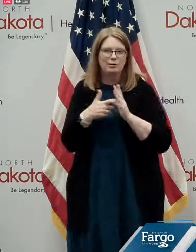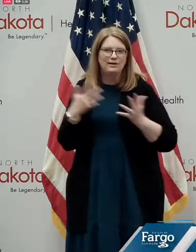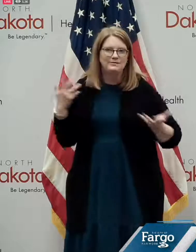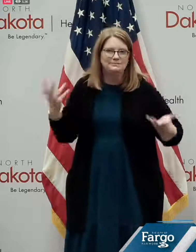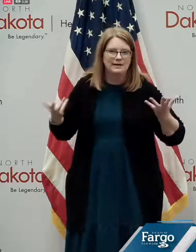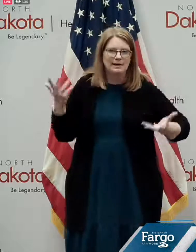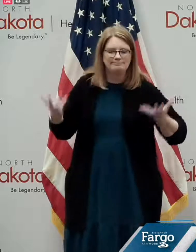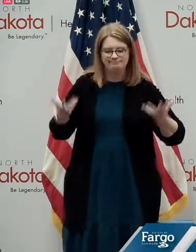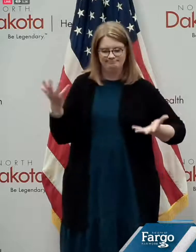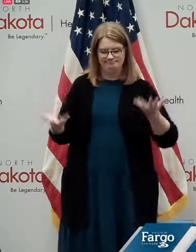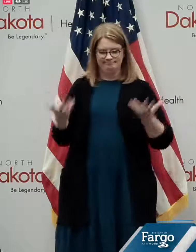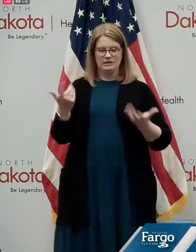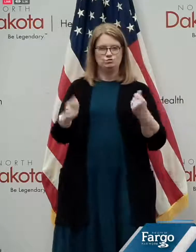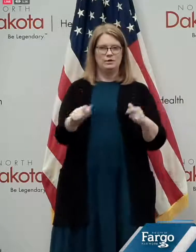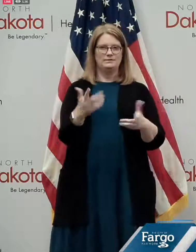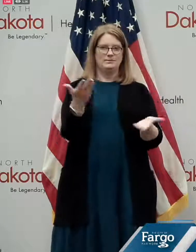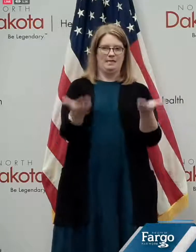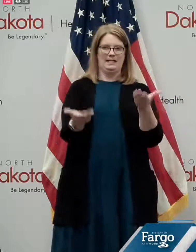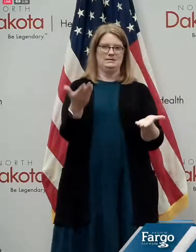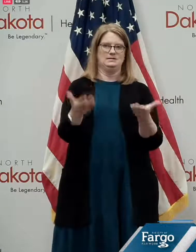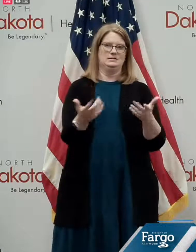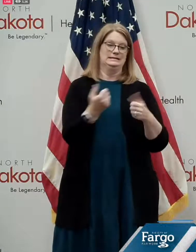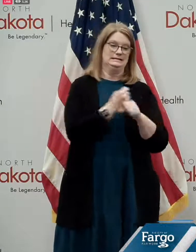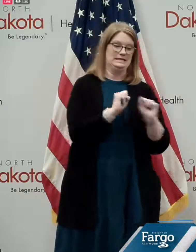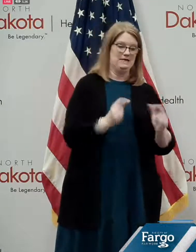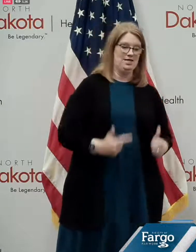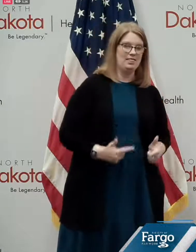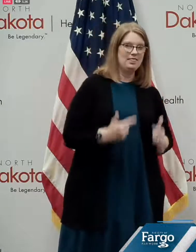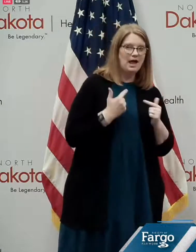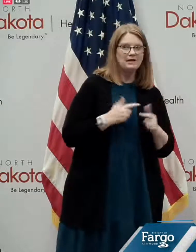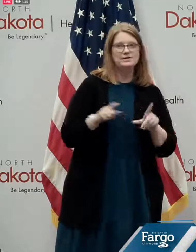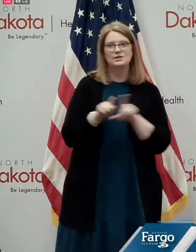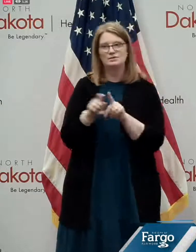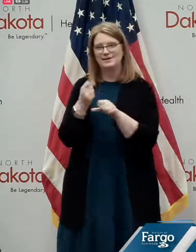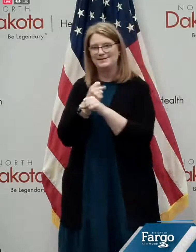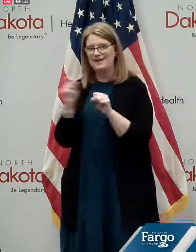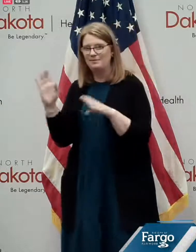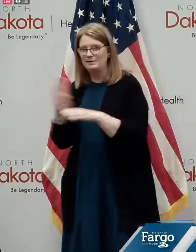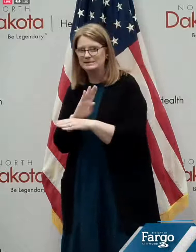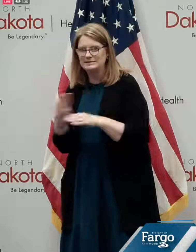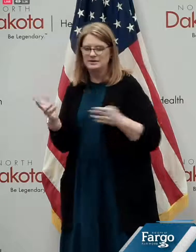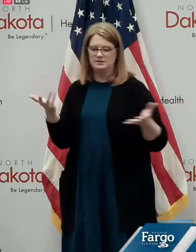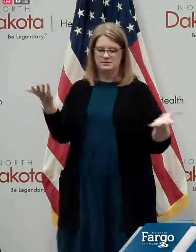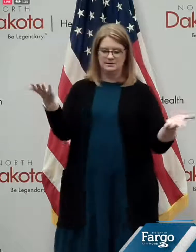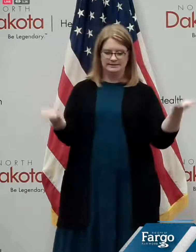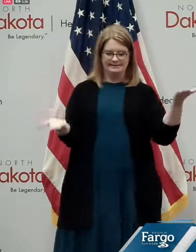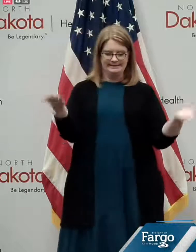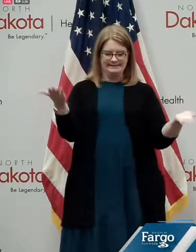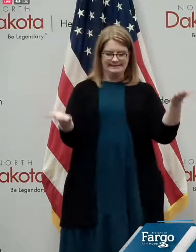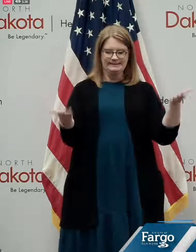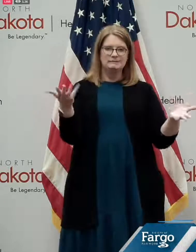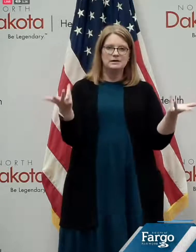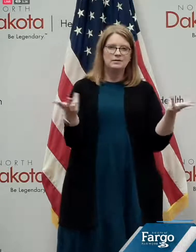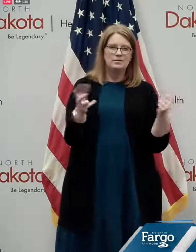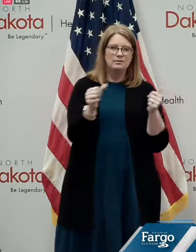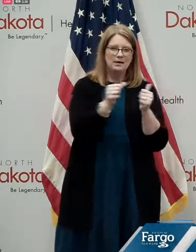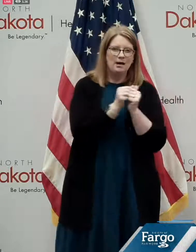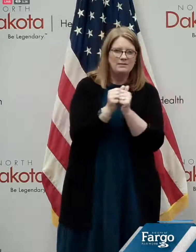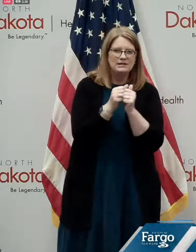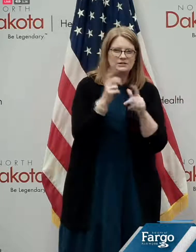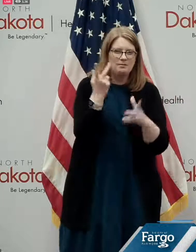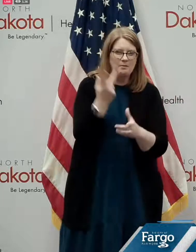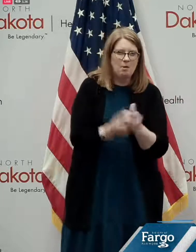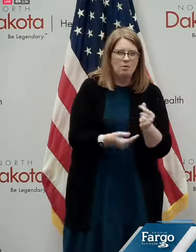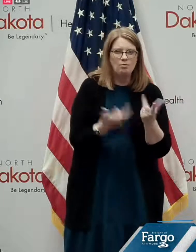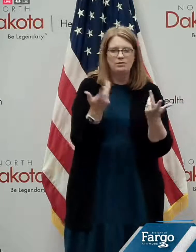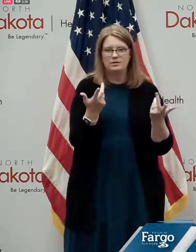Because again, we're trying to balance, we're trying to do two things, trying to save lives and livelihoods. And so we're looking at a combination of all these and doing